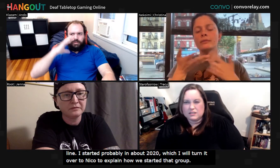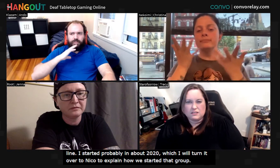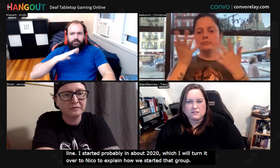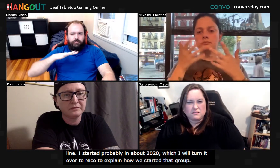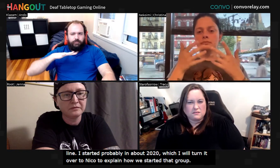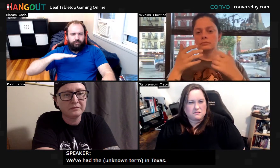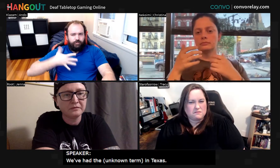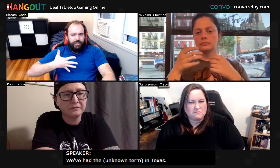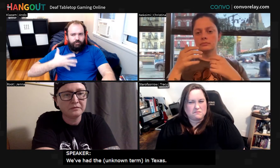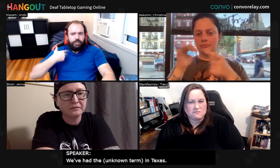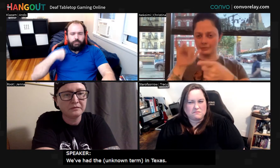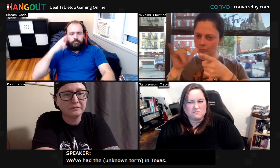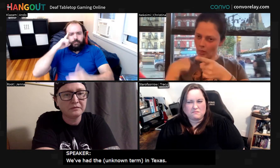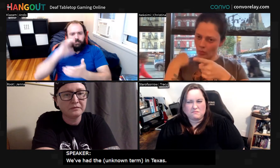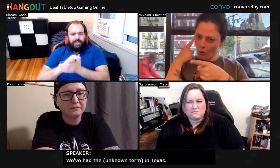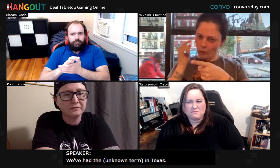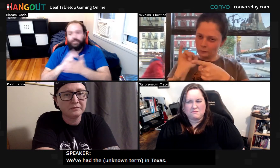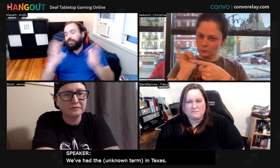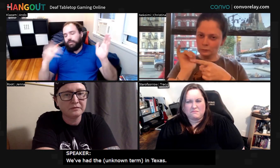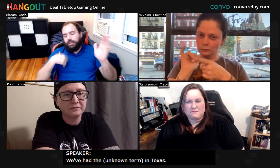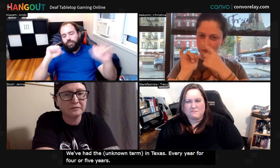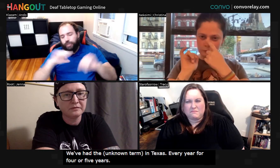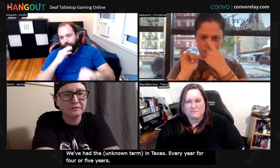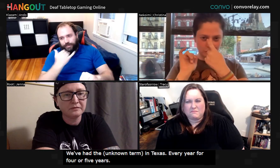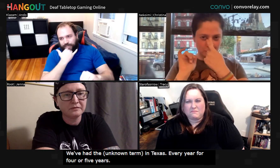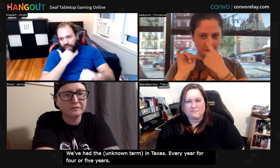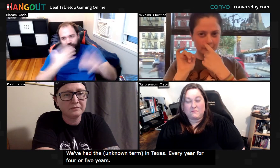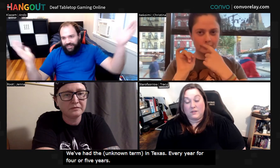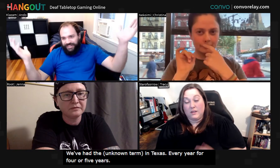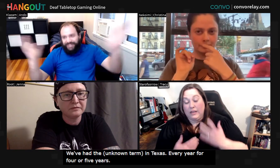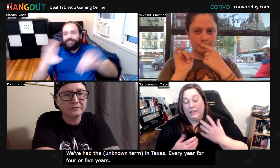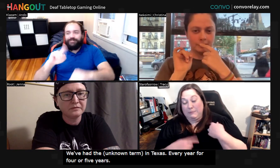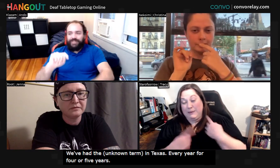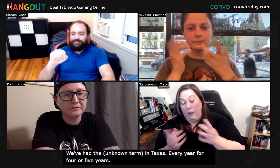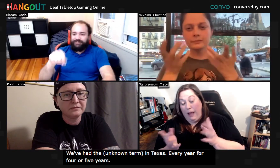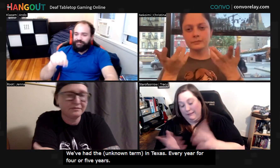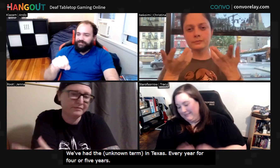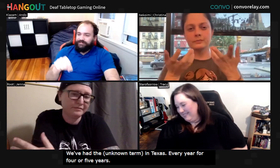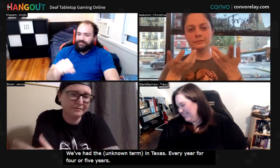this year will be the fifth. I believe. Yeah, I, I thought I it could was. be wrong. I could be wrong.